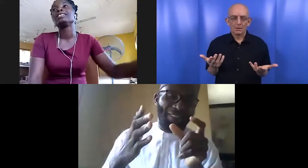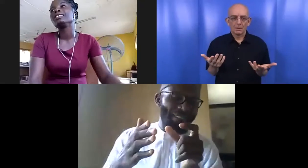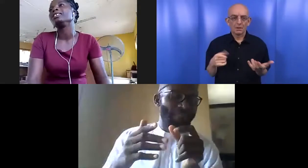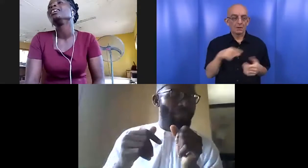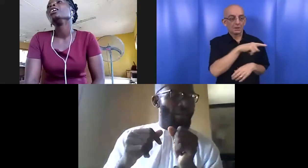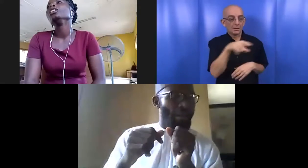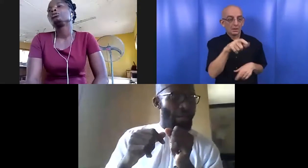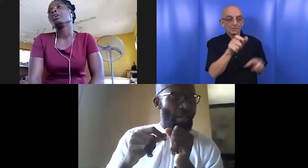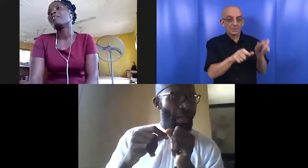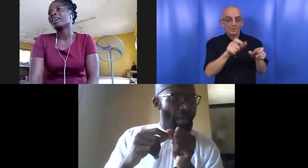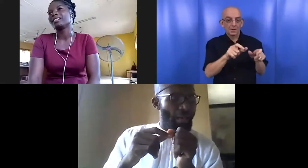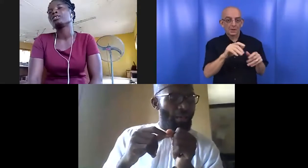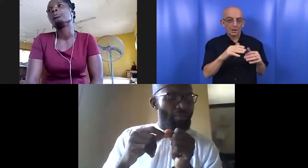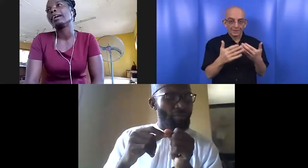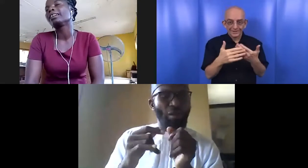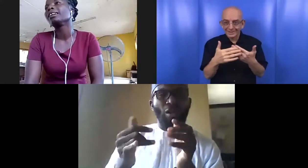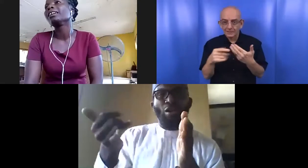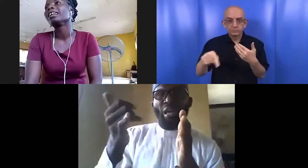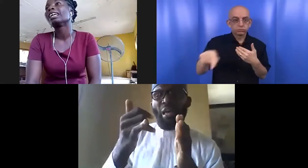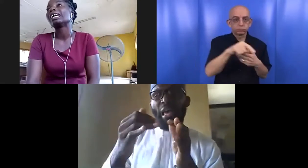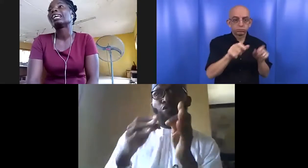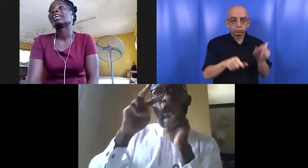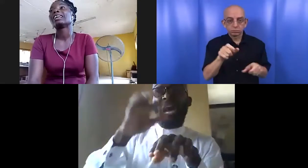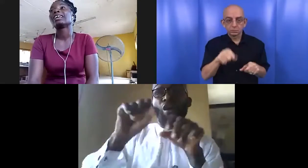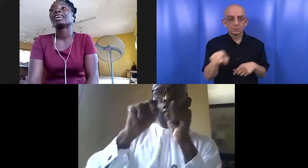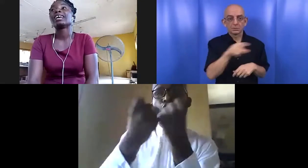to the city to have access to bank.